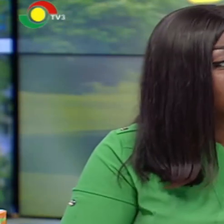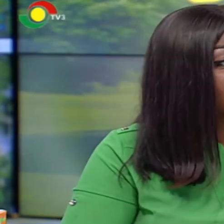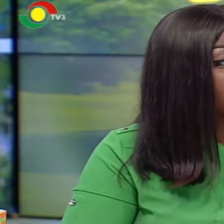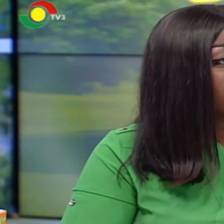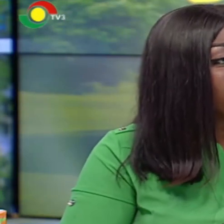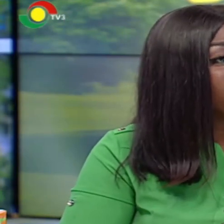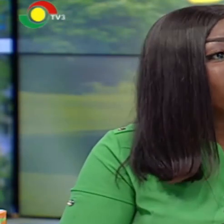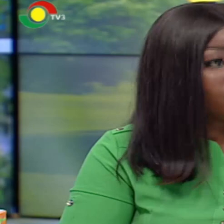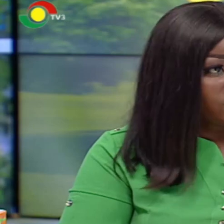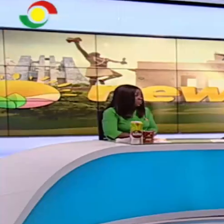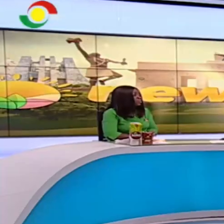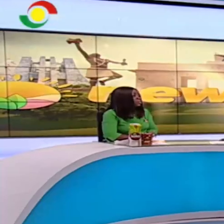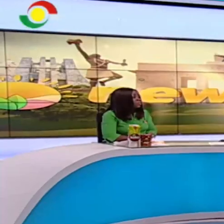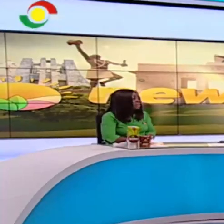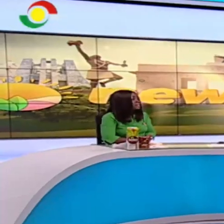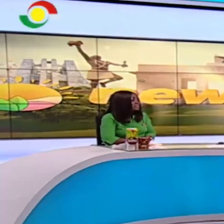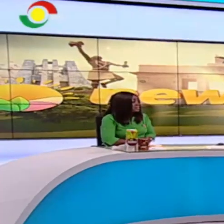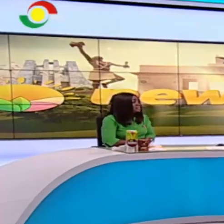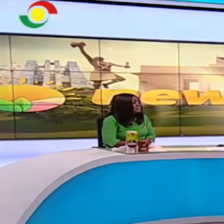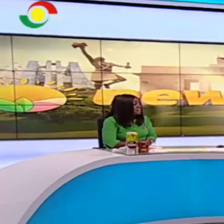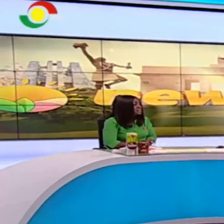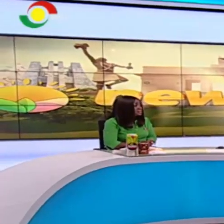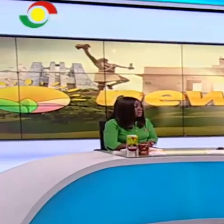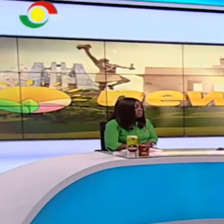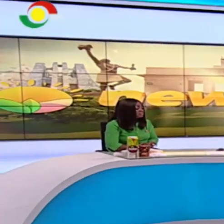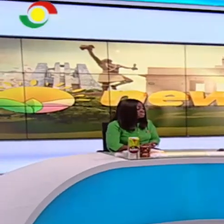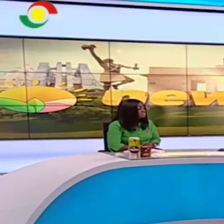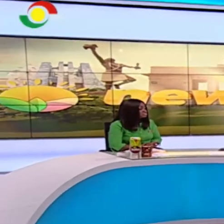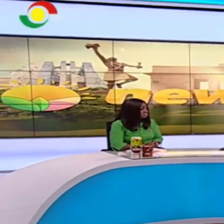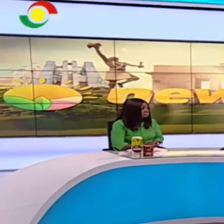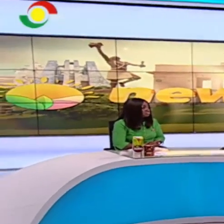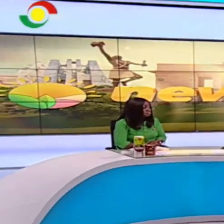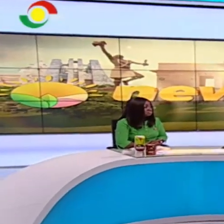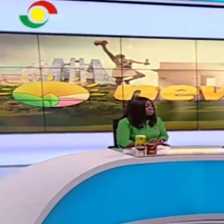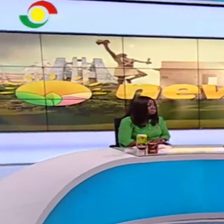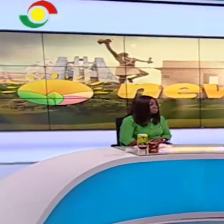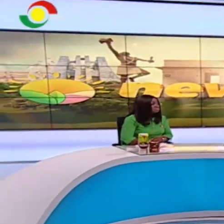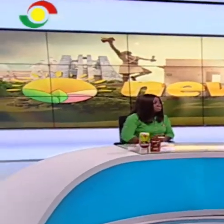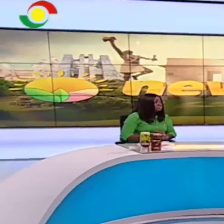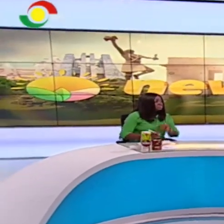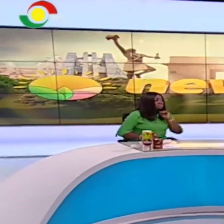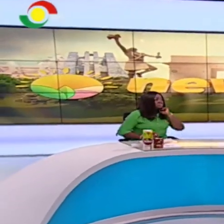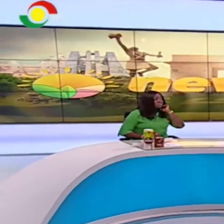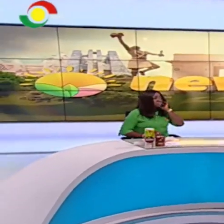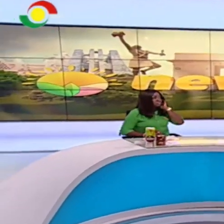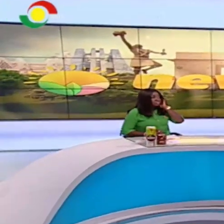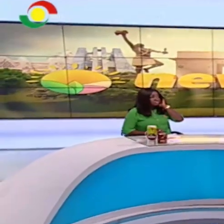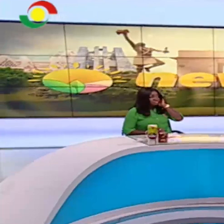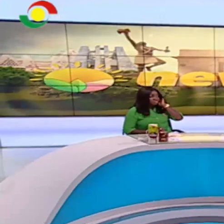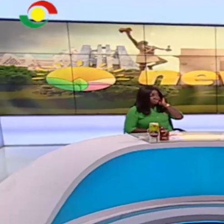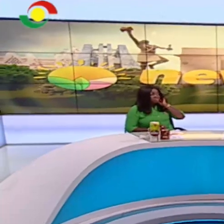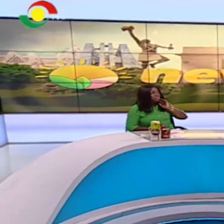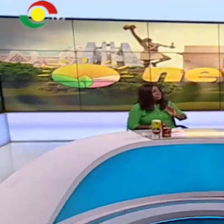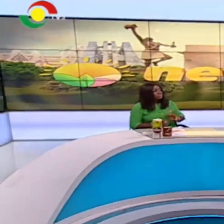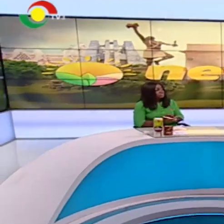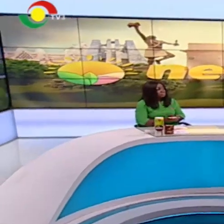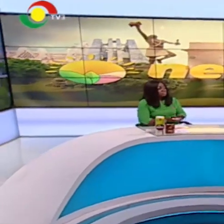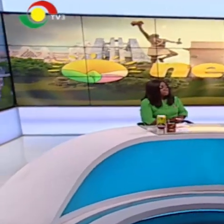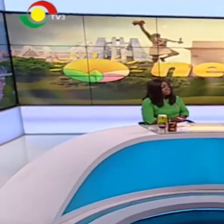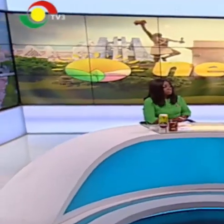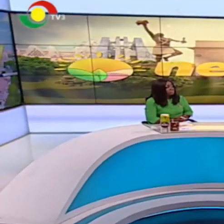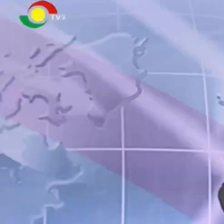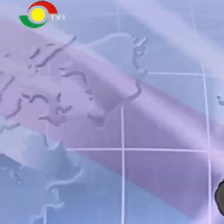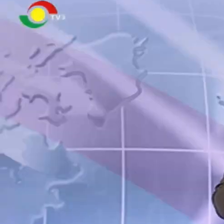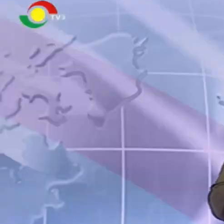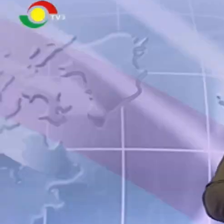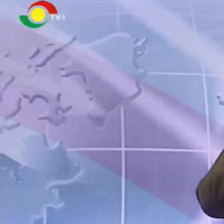us soon. So I hope so as well. You know what our state is. Yeah, I mean, but if you look at the test kits now, the 50,000 that was ordered are all